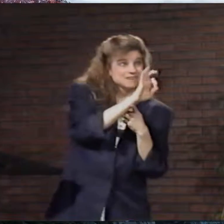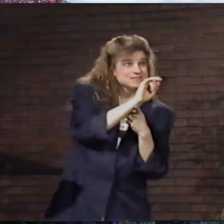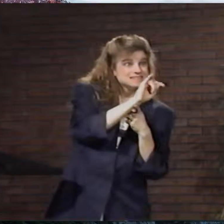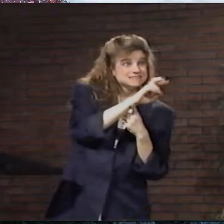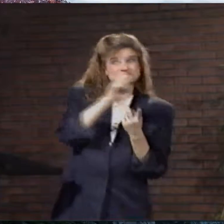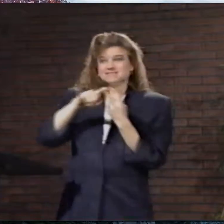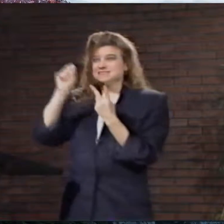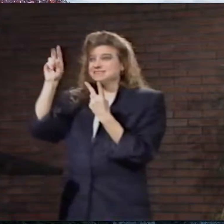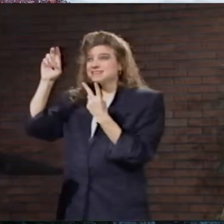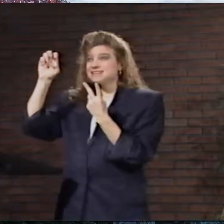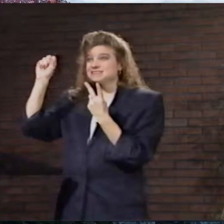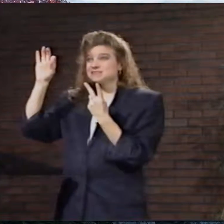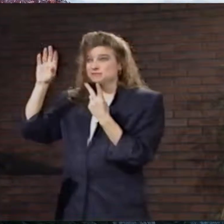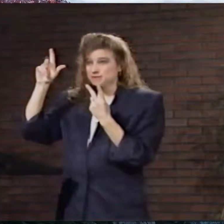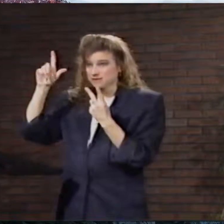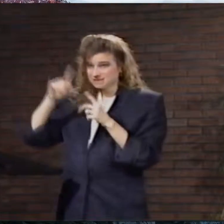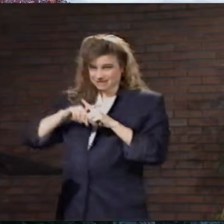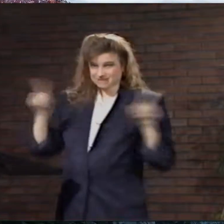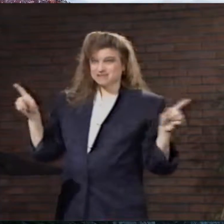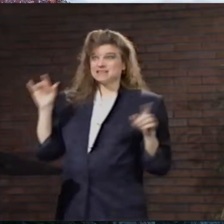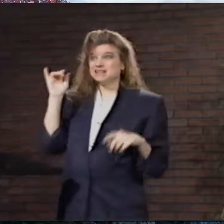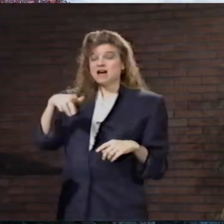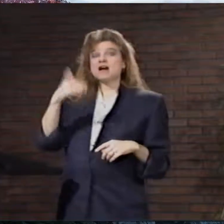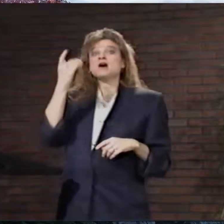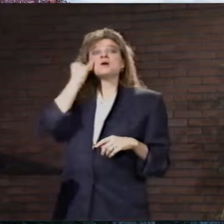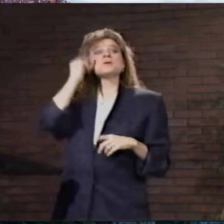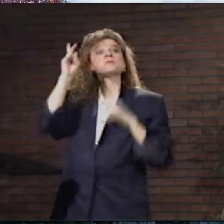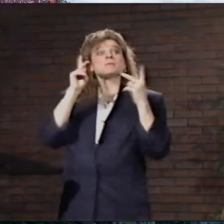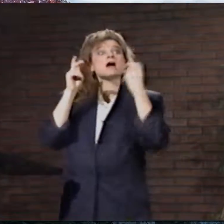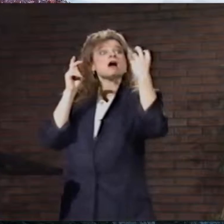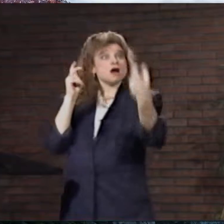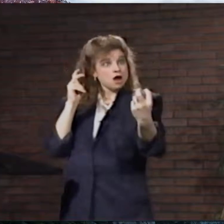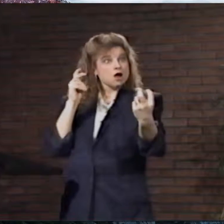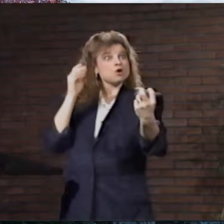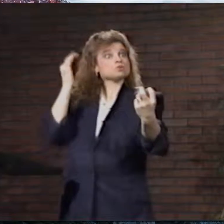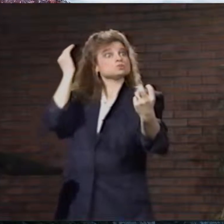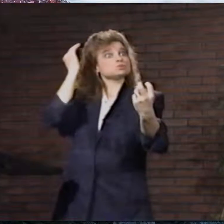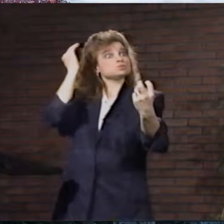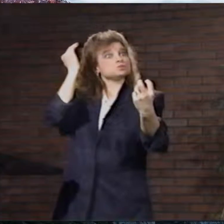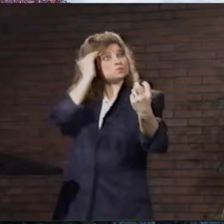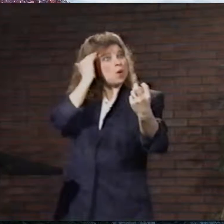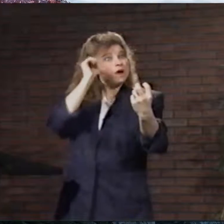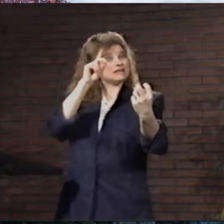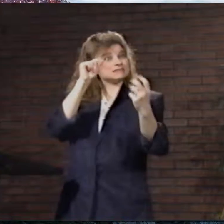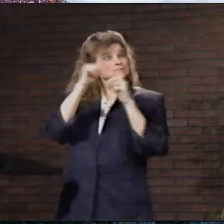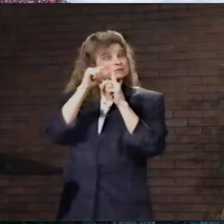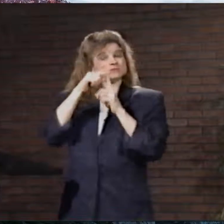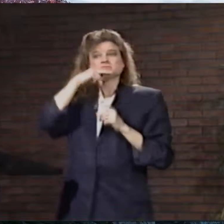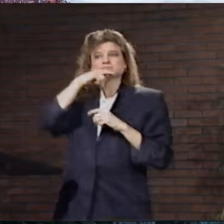If the communication is effective, then the speaking will be successful.